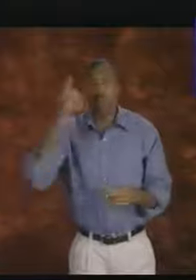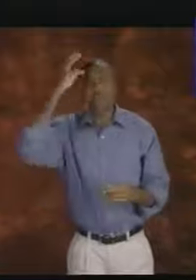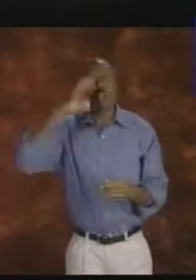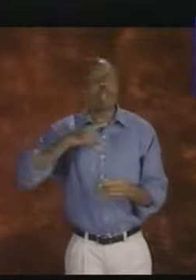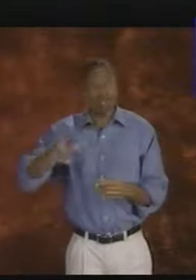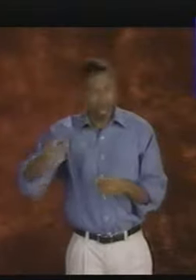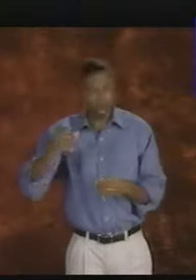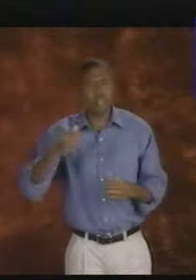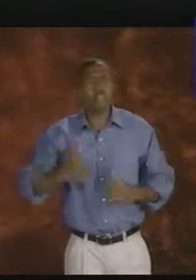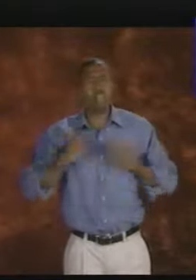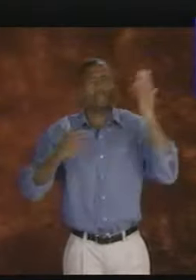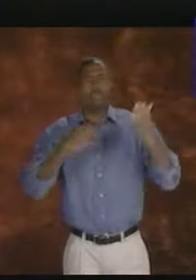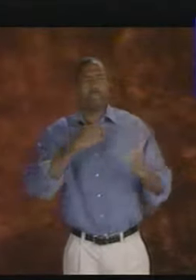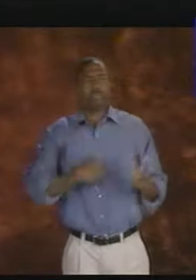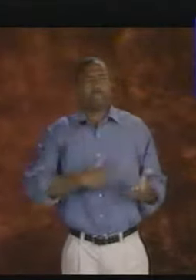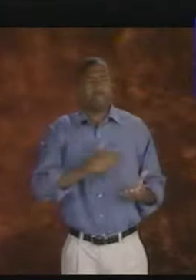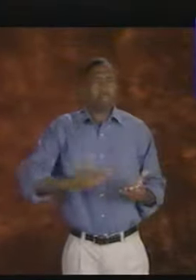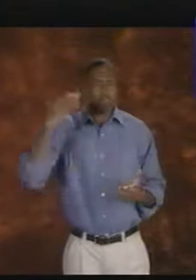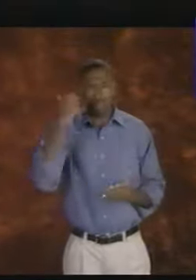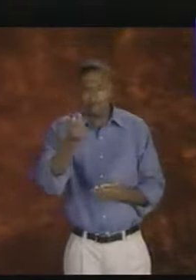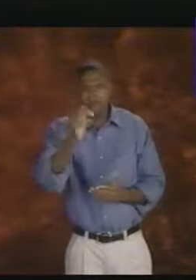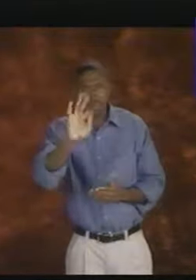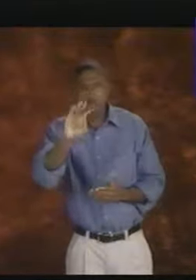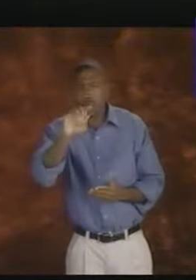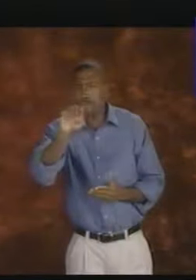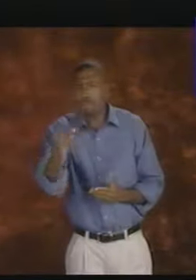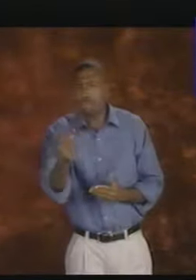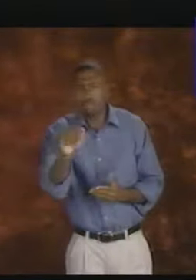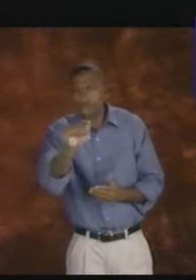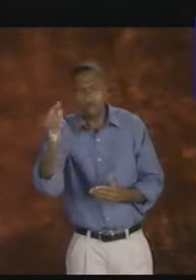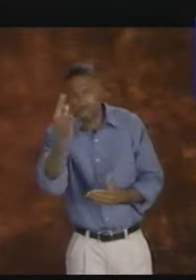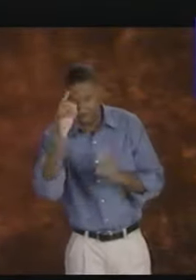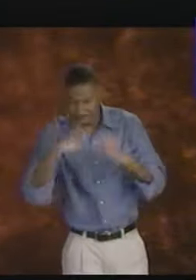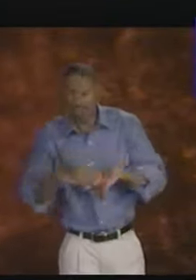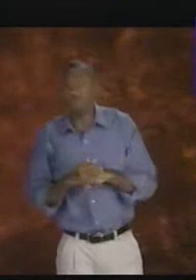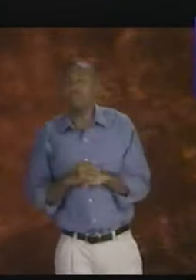That was invented by a man who lived in Switzerland in the 1940s.